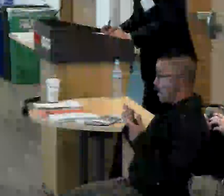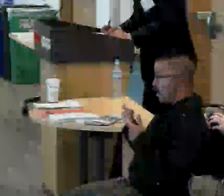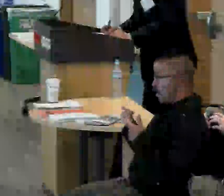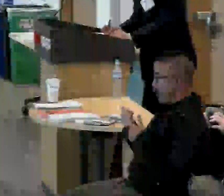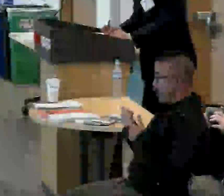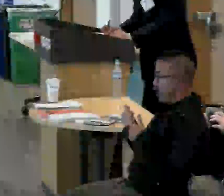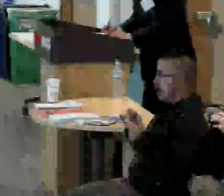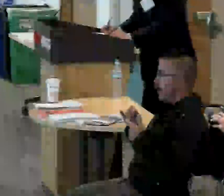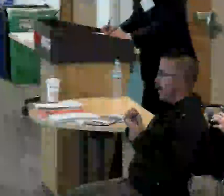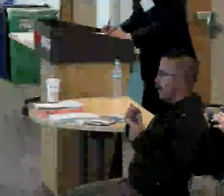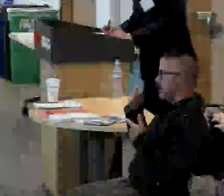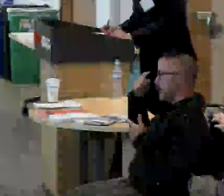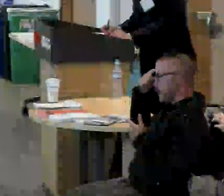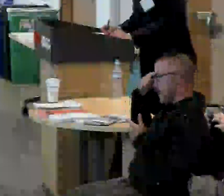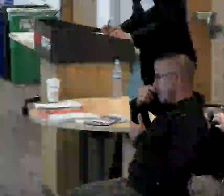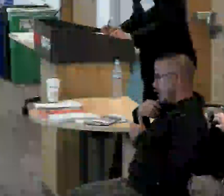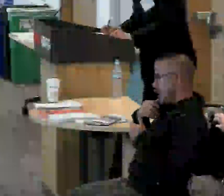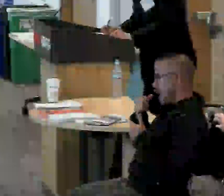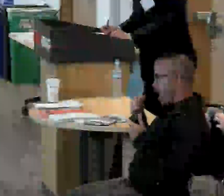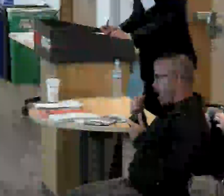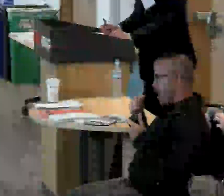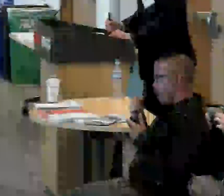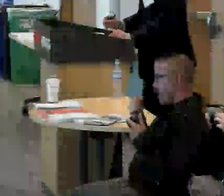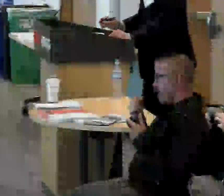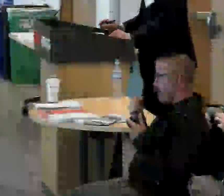a mental health